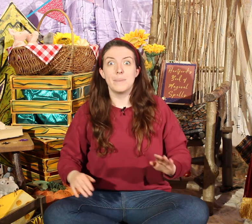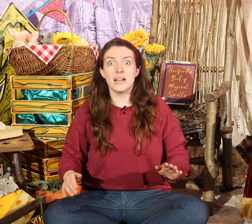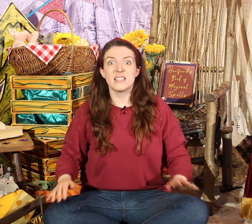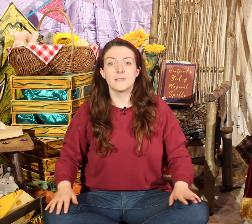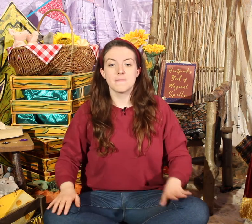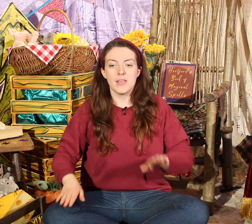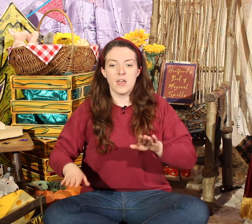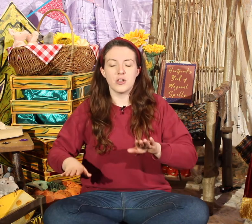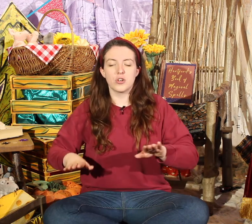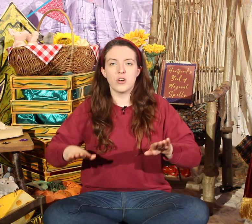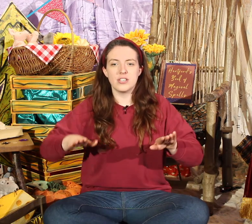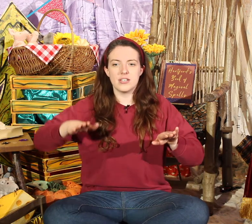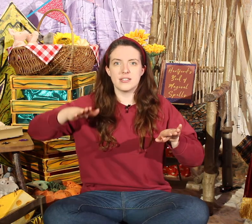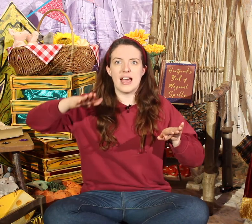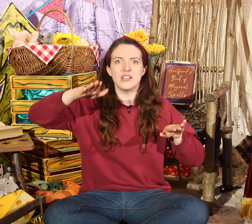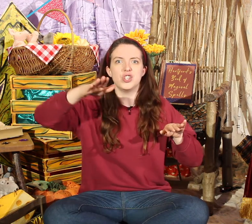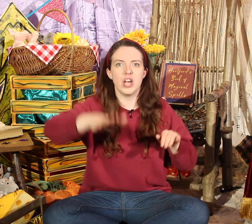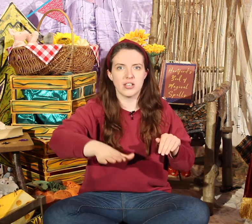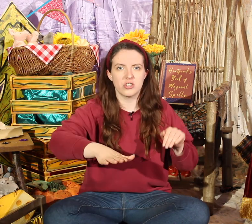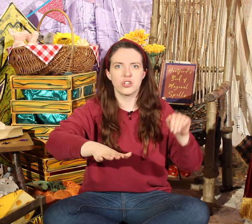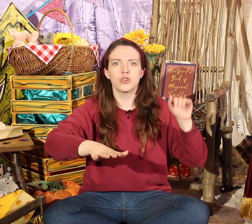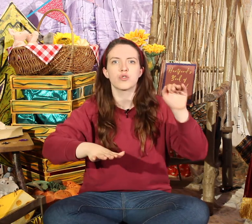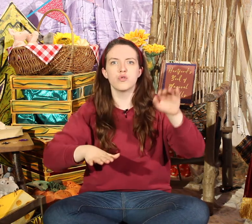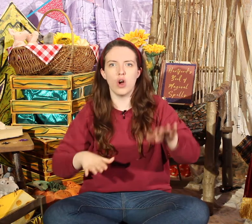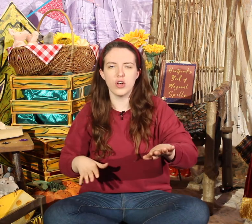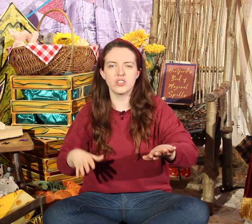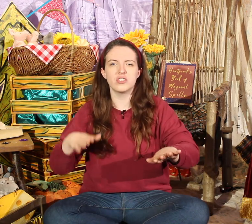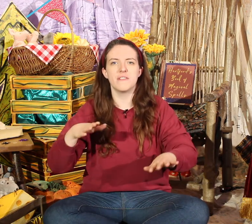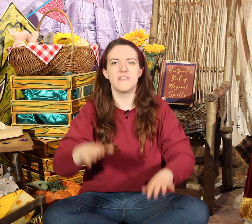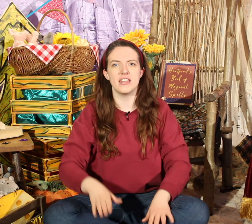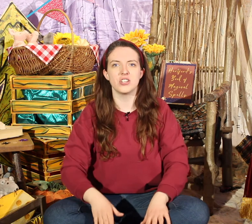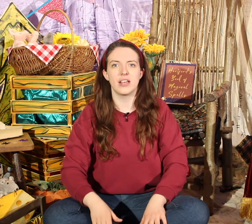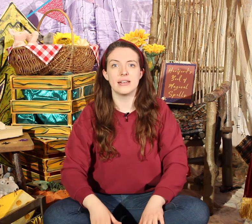But the tortoise had just crossed the finish line.